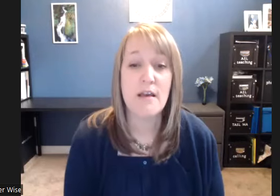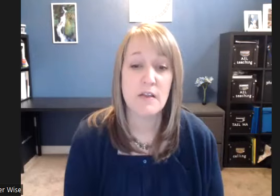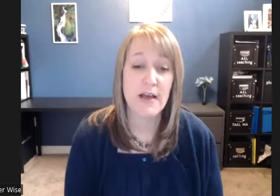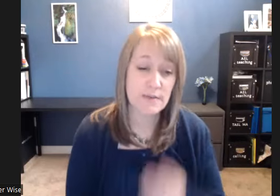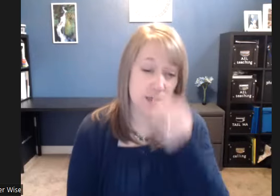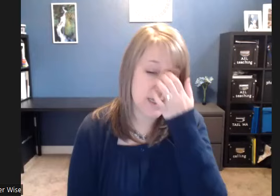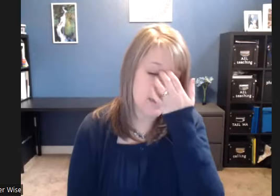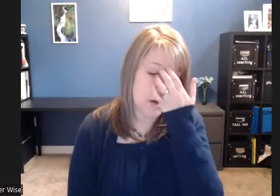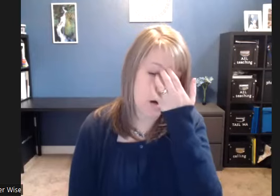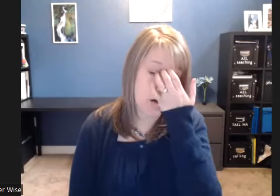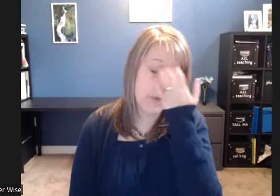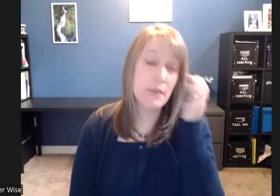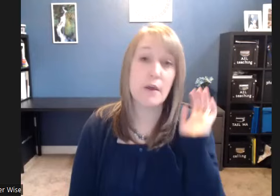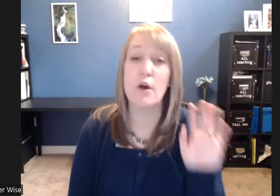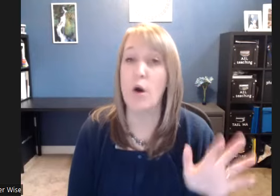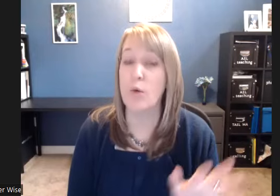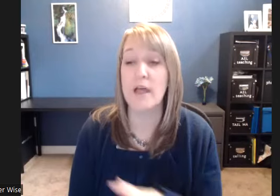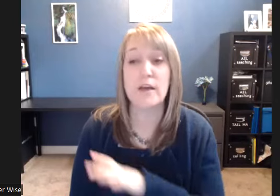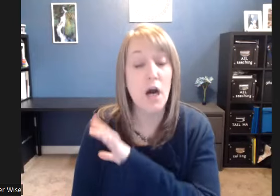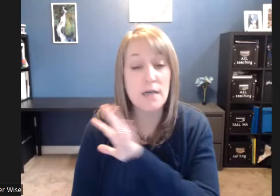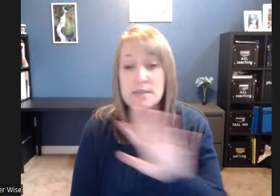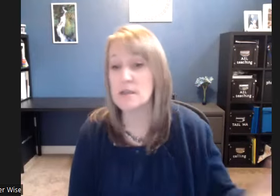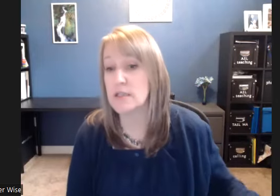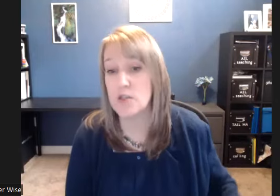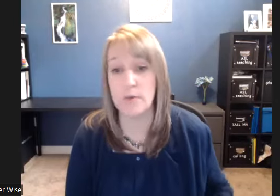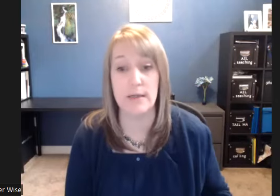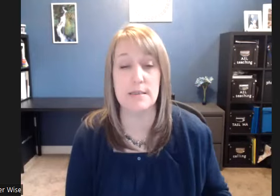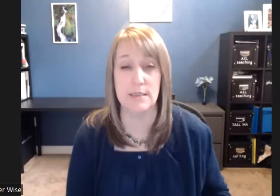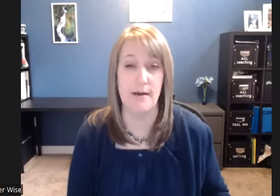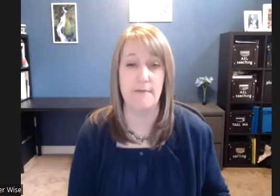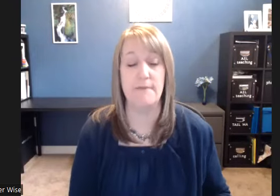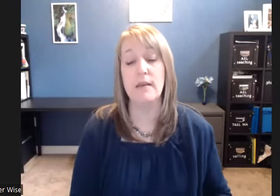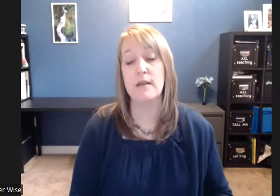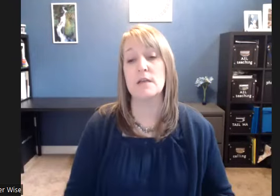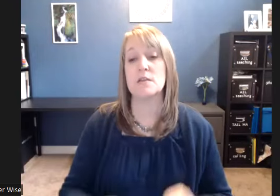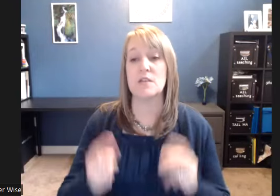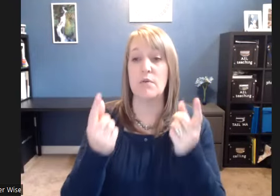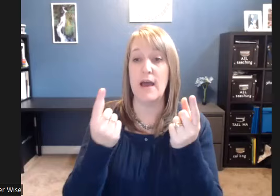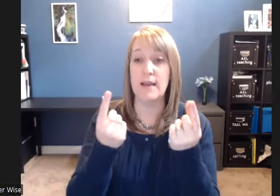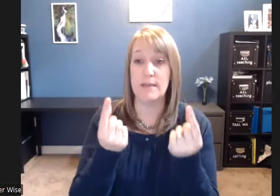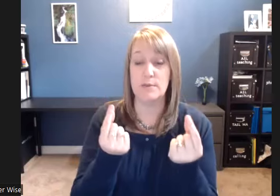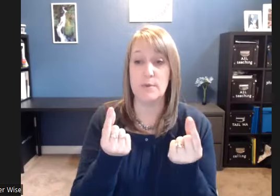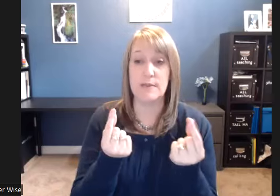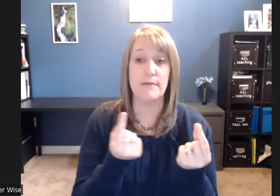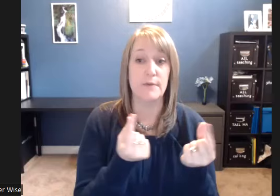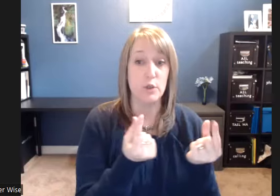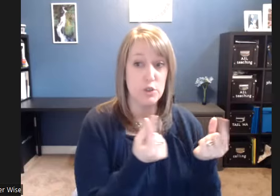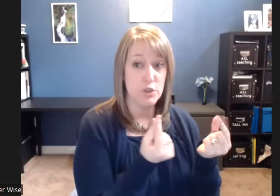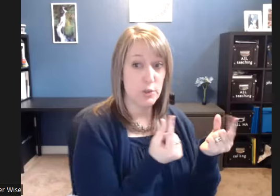The last one is on the go, like constantly doing stuff. So that is, remember the sign for